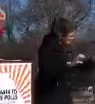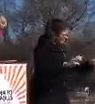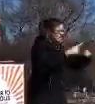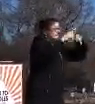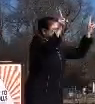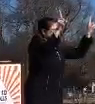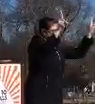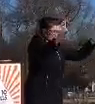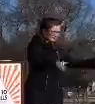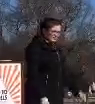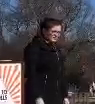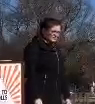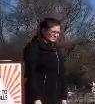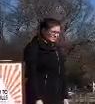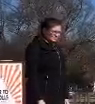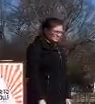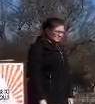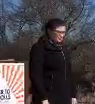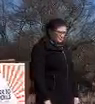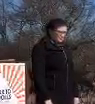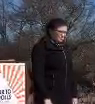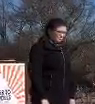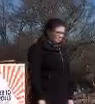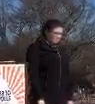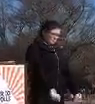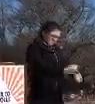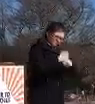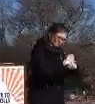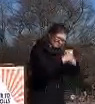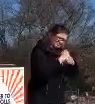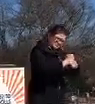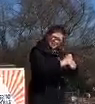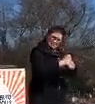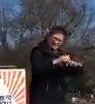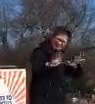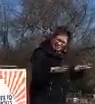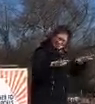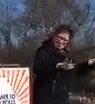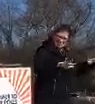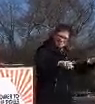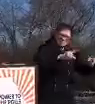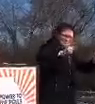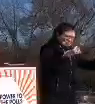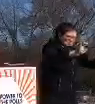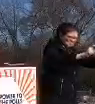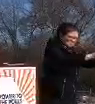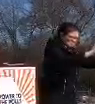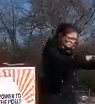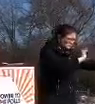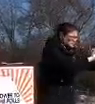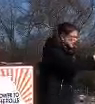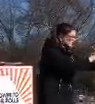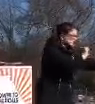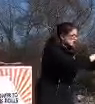a megaphone for others, and most importantly, dare your friends, dare your neighbors,